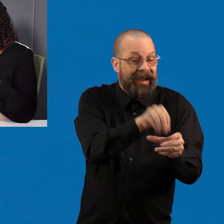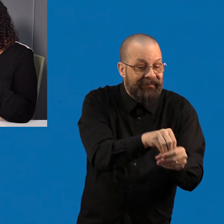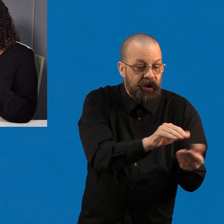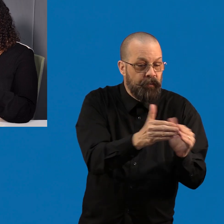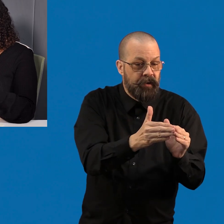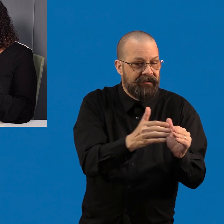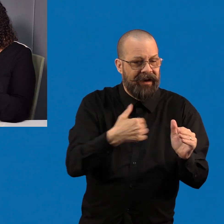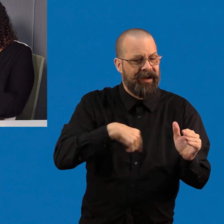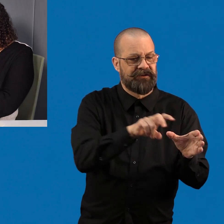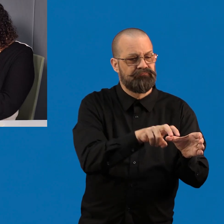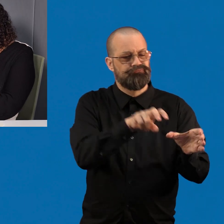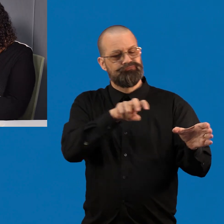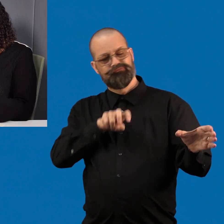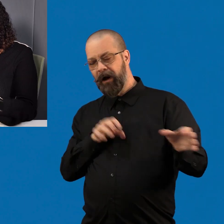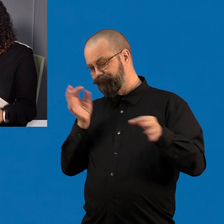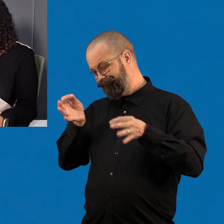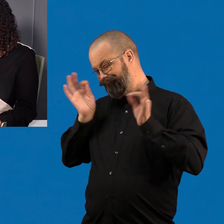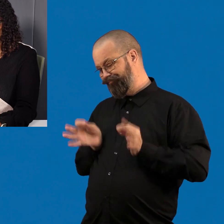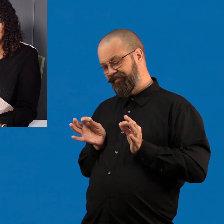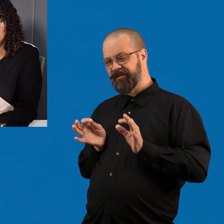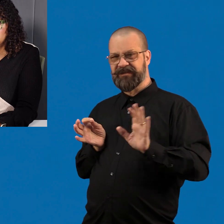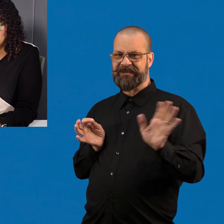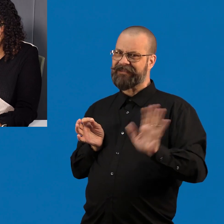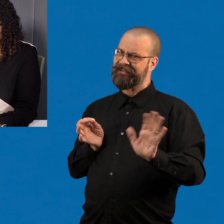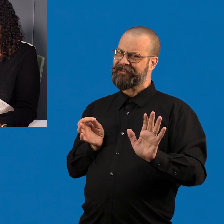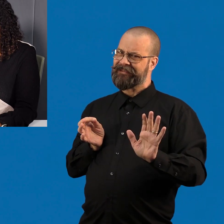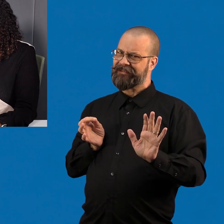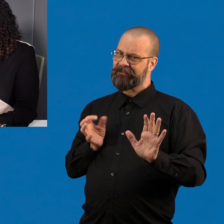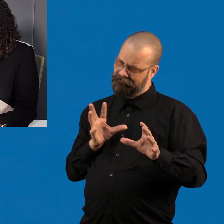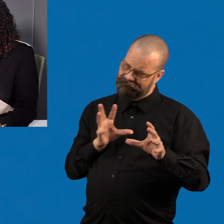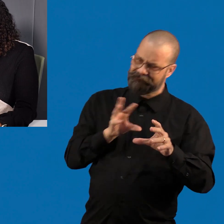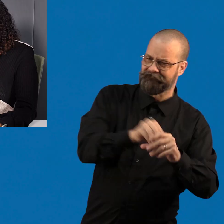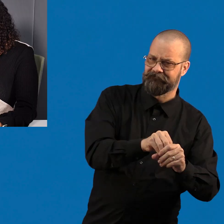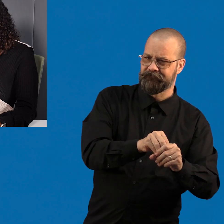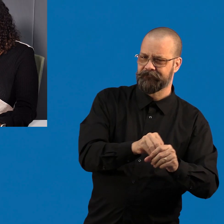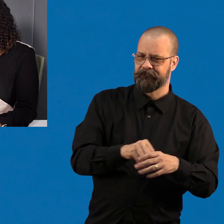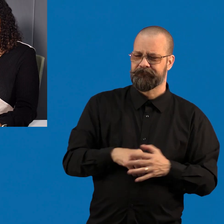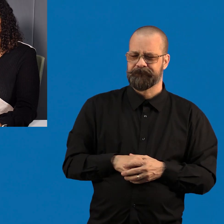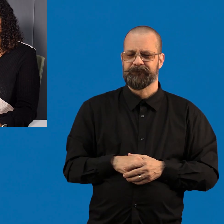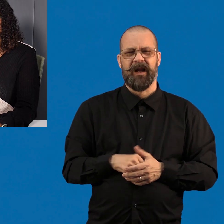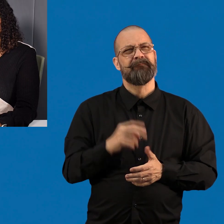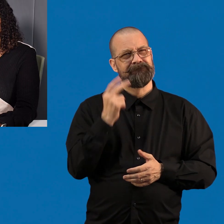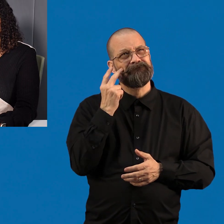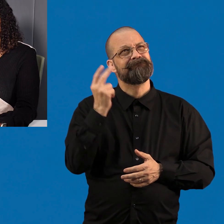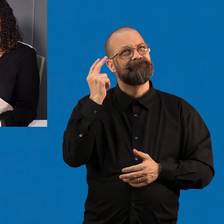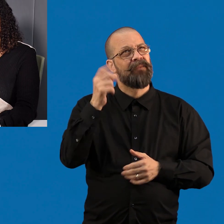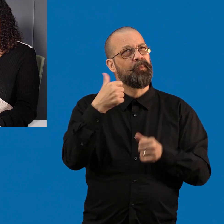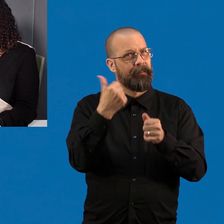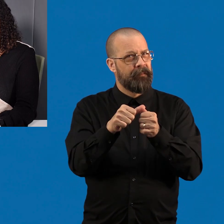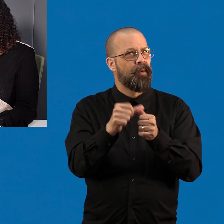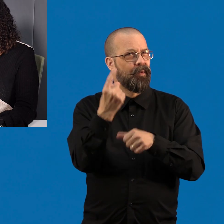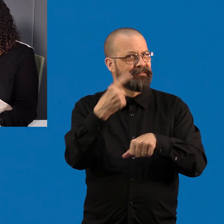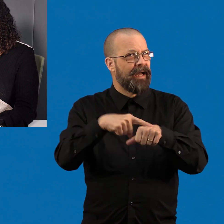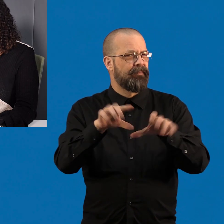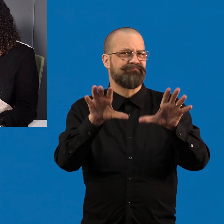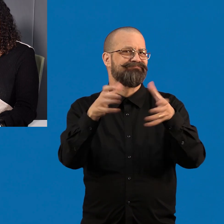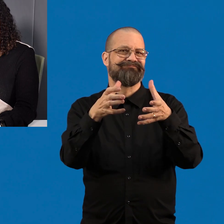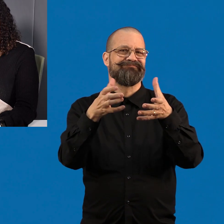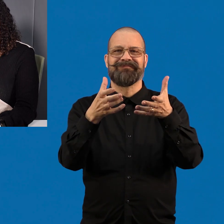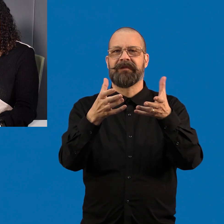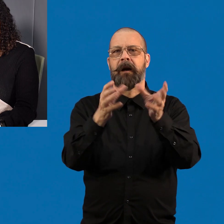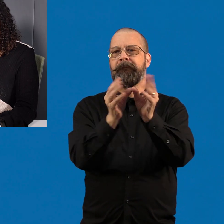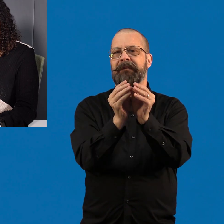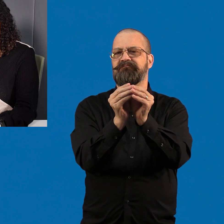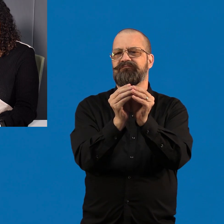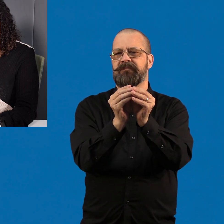not just decide on our own outside of the community. I remember attending a webinar that was